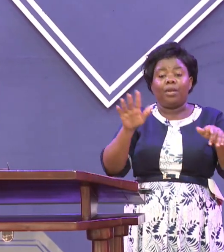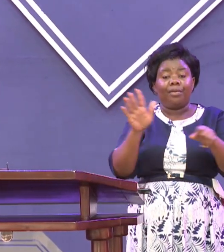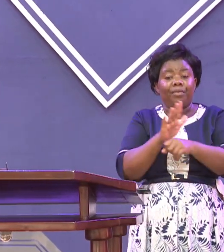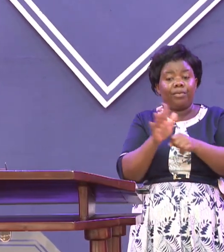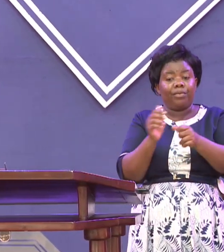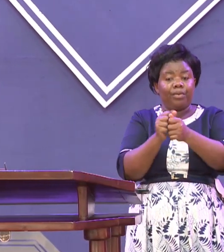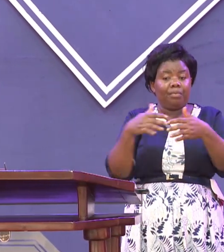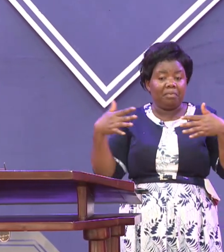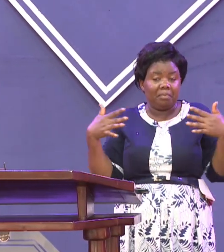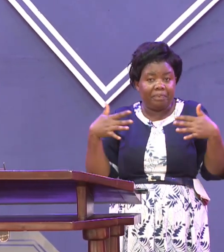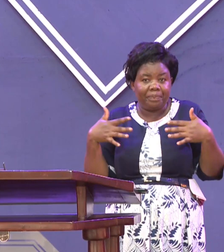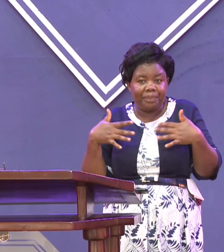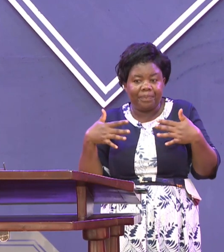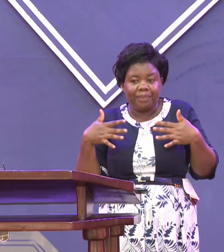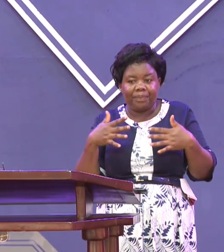we are full of fear.